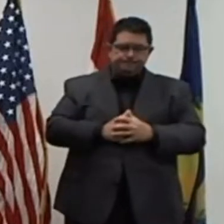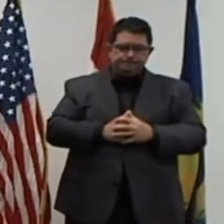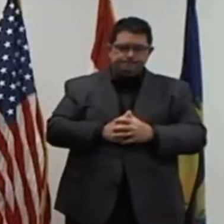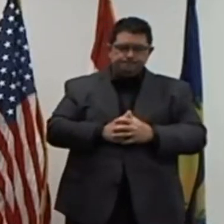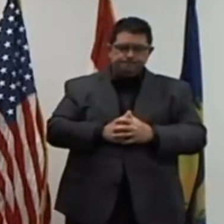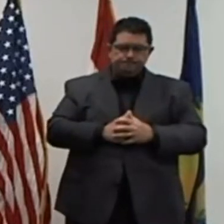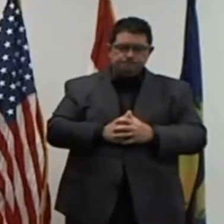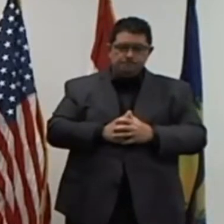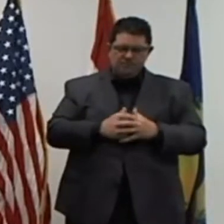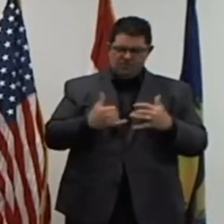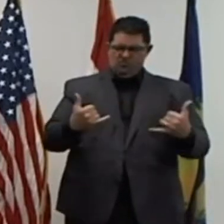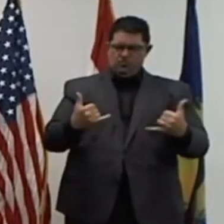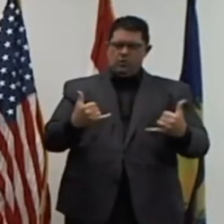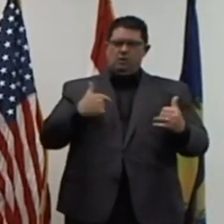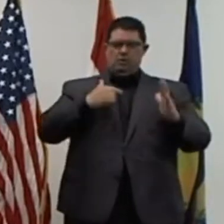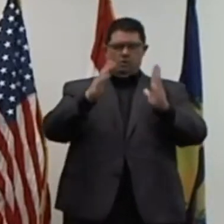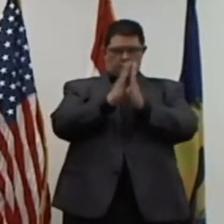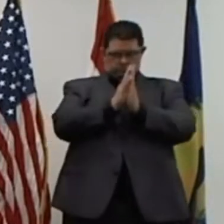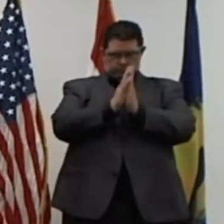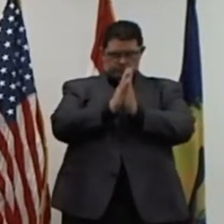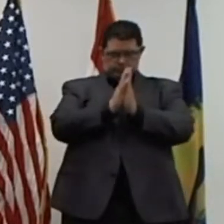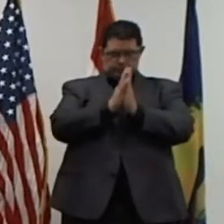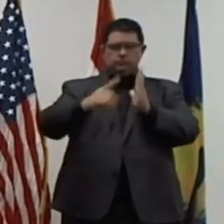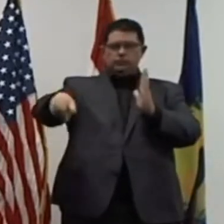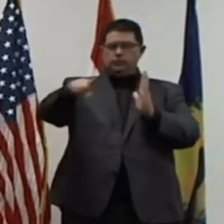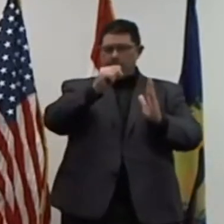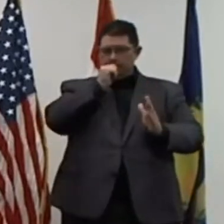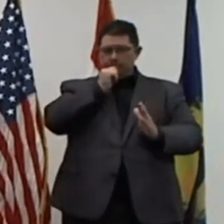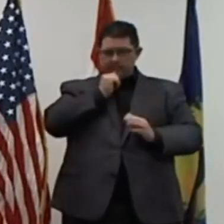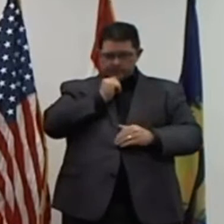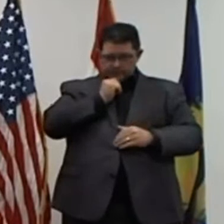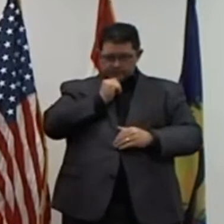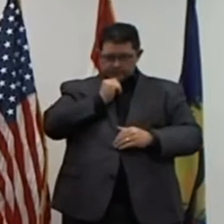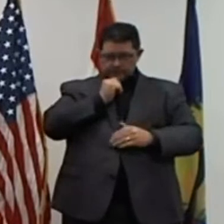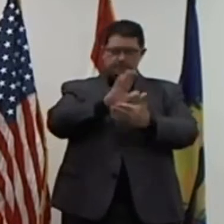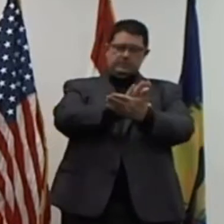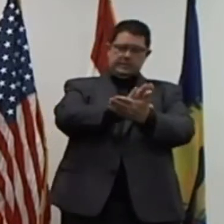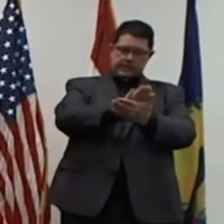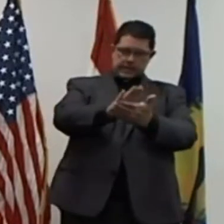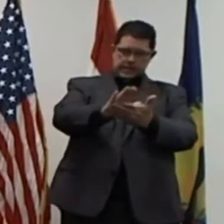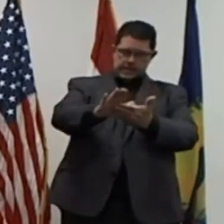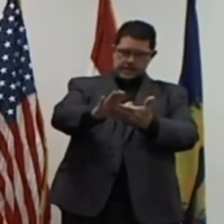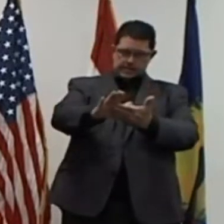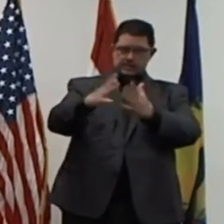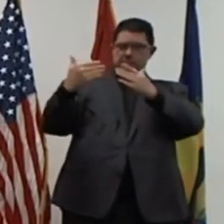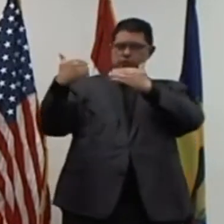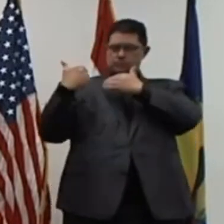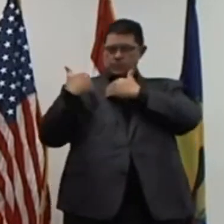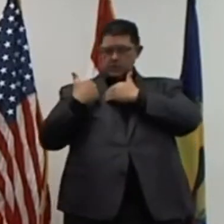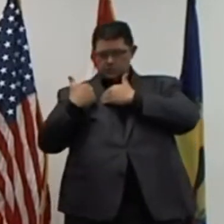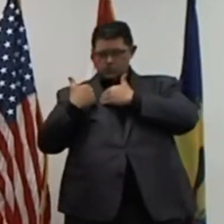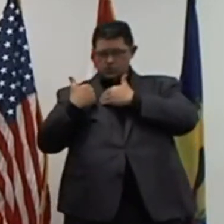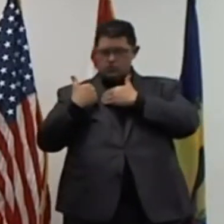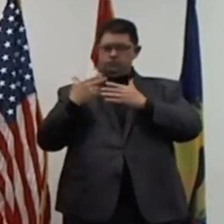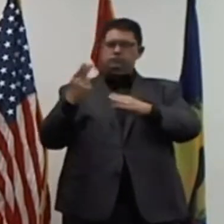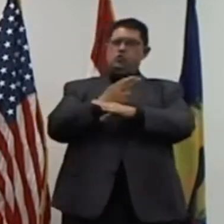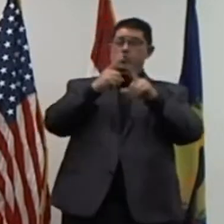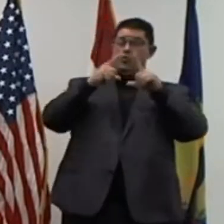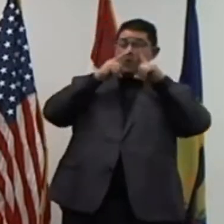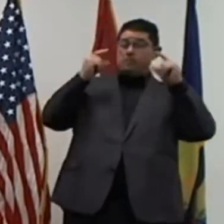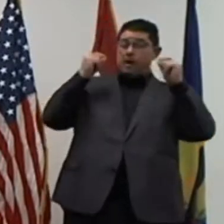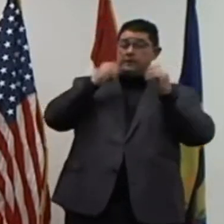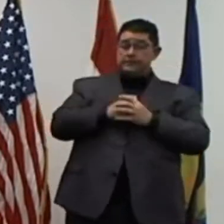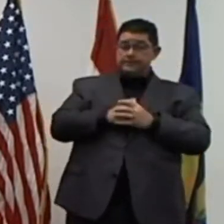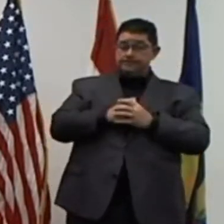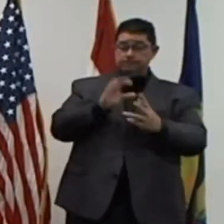My ask today is to be patient, be kind, be responsible, and wear a mask.